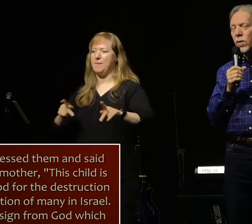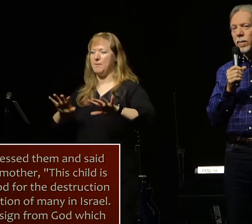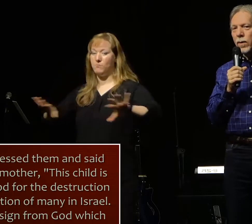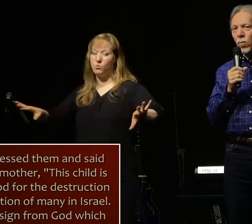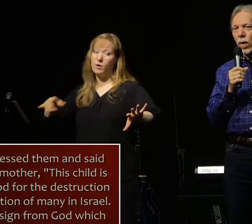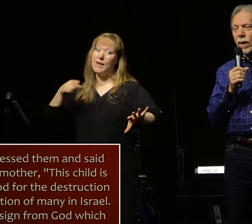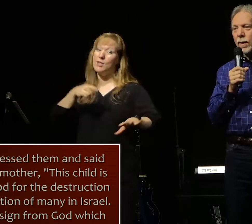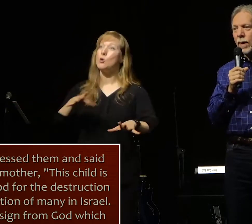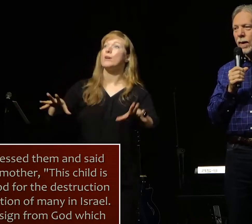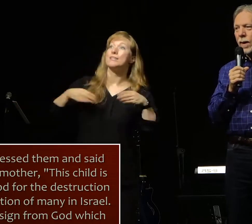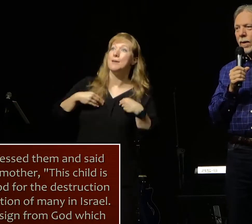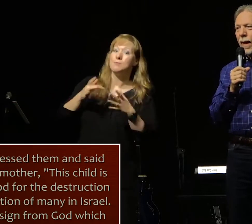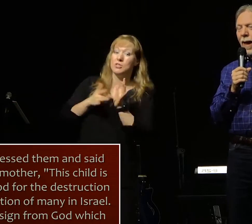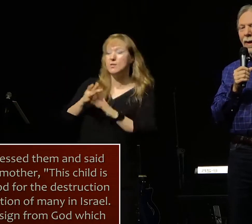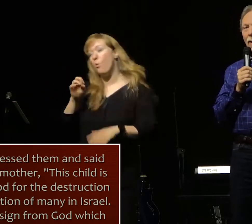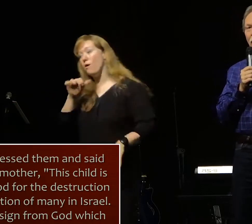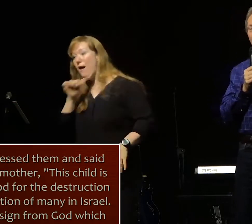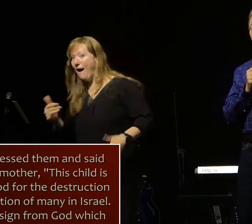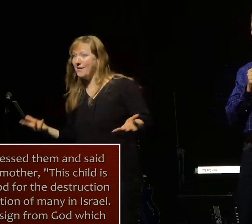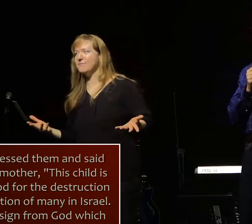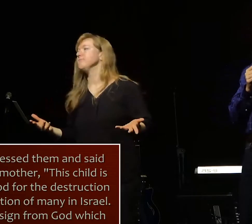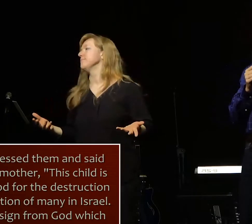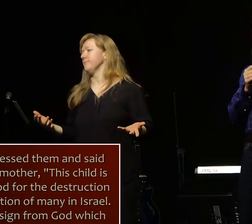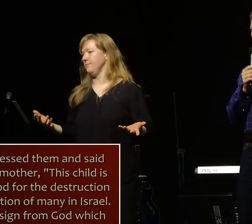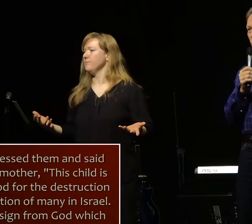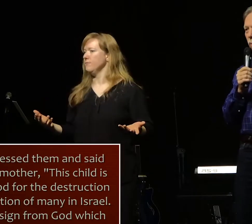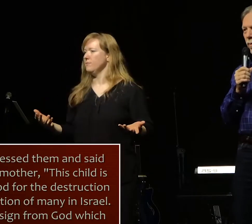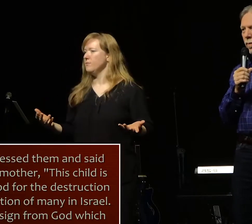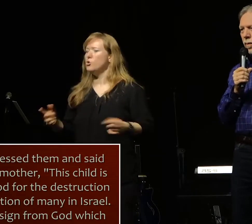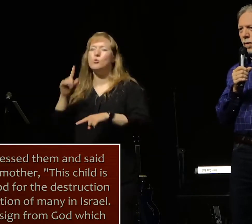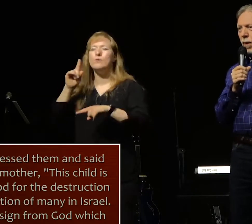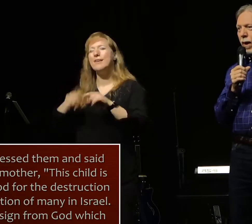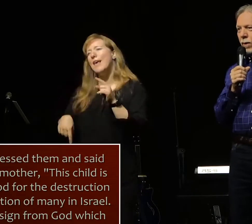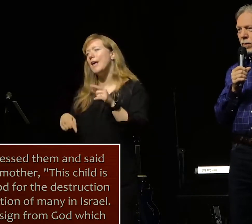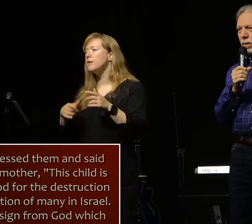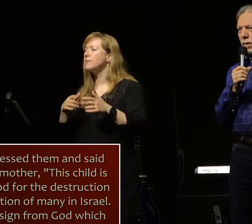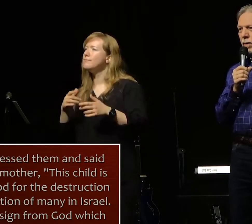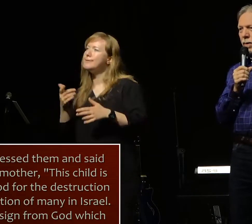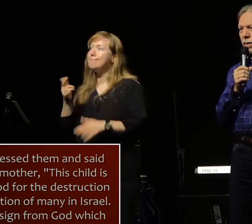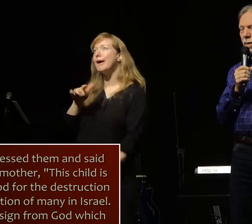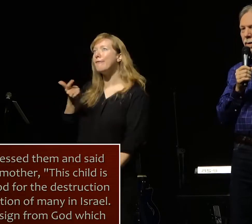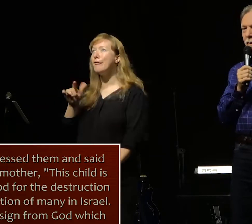He's going to be the one that you can't be neutral around.